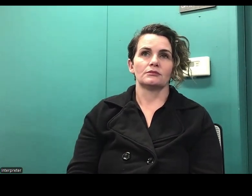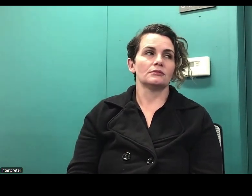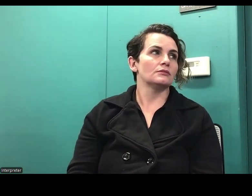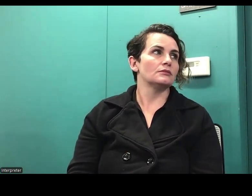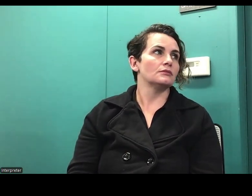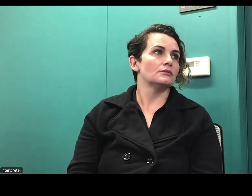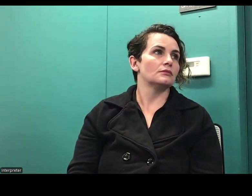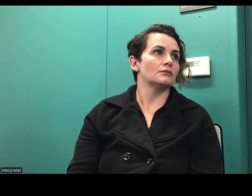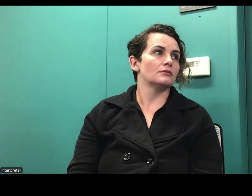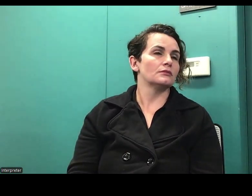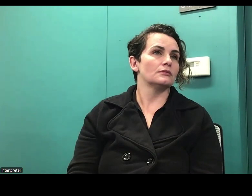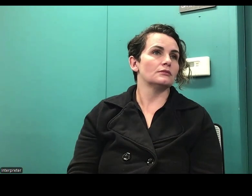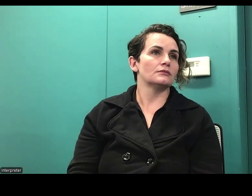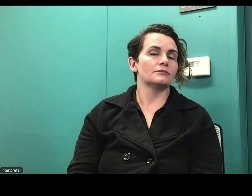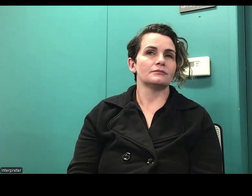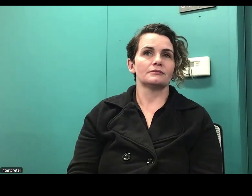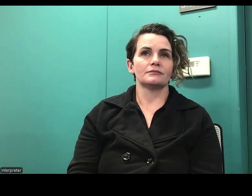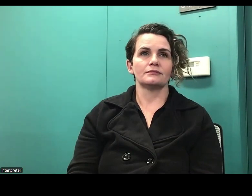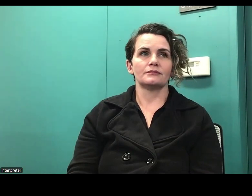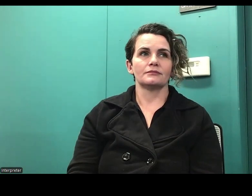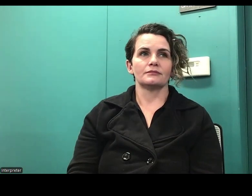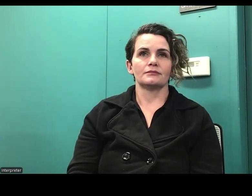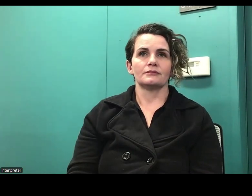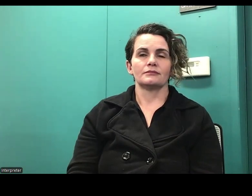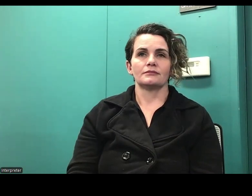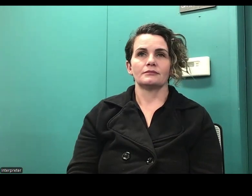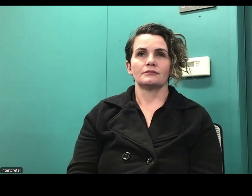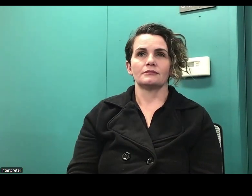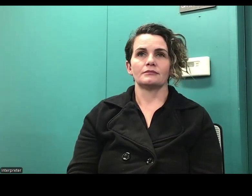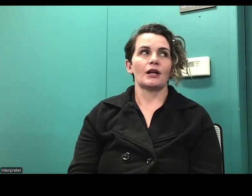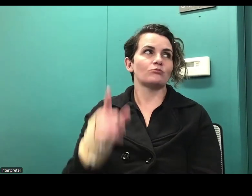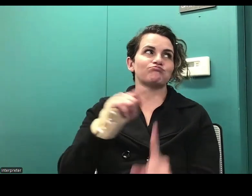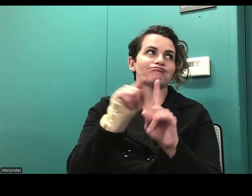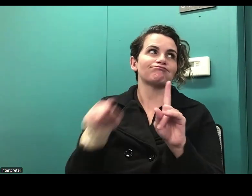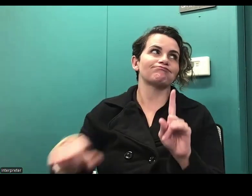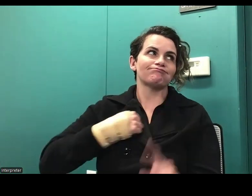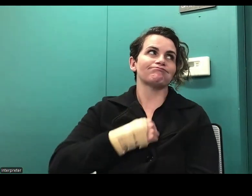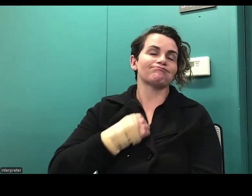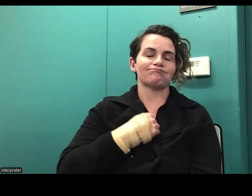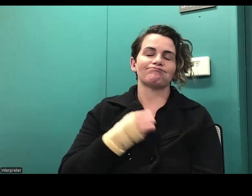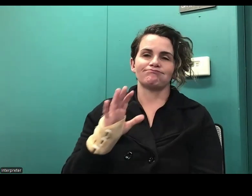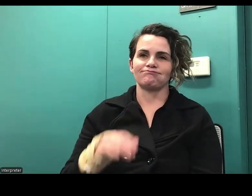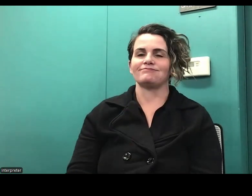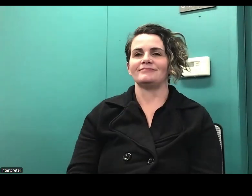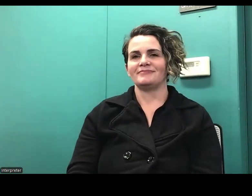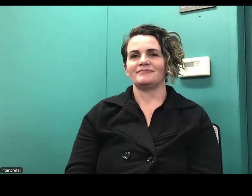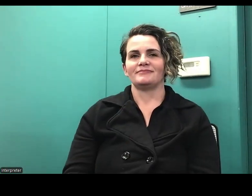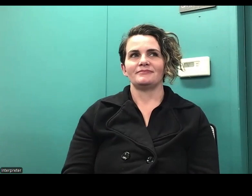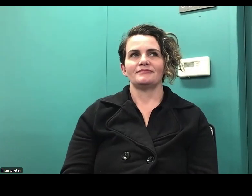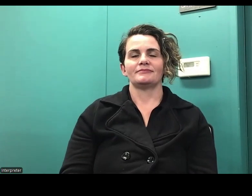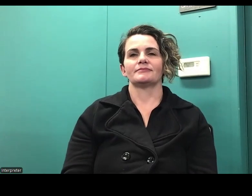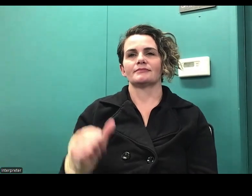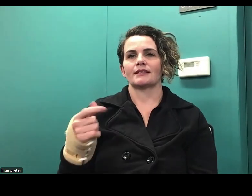what? I know. Okay. You have, That's a whole other thing. Sorry, Bob. Go on. We're good. Yeah. you got just about 10